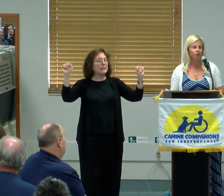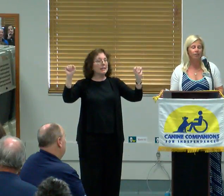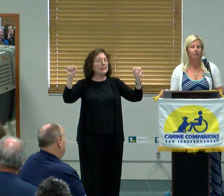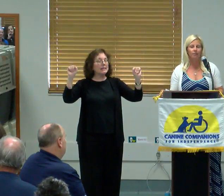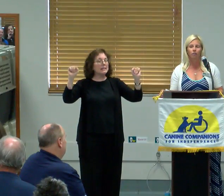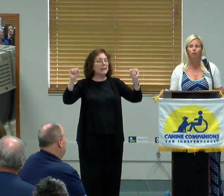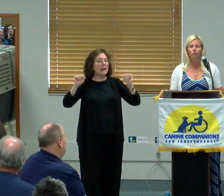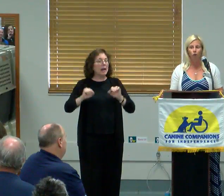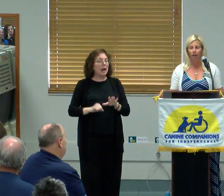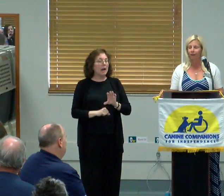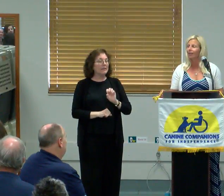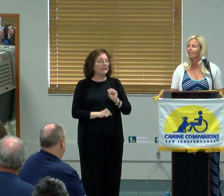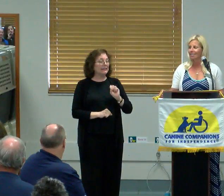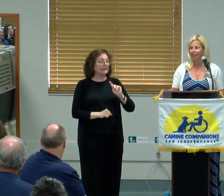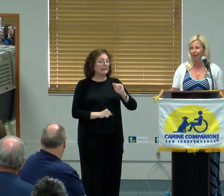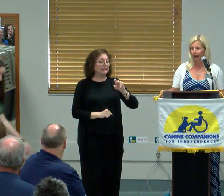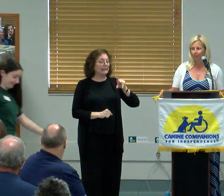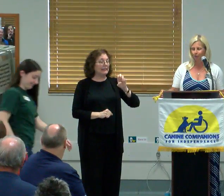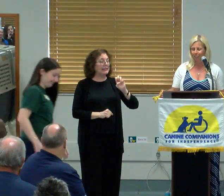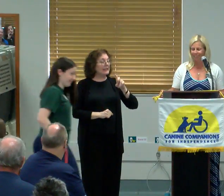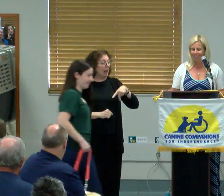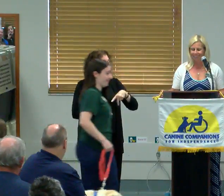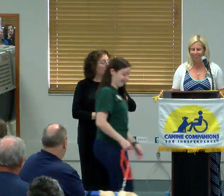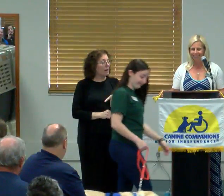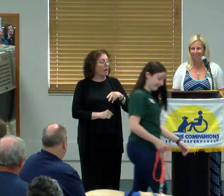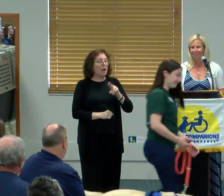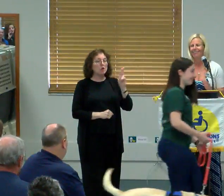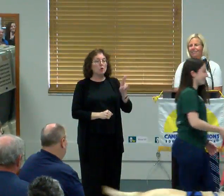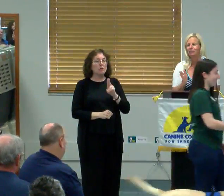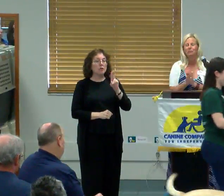the University of Central Florida, Sara Crabtree.